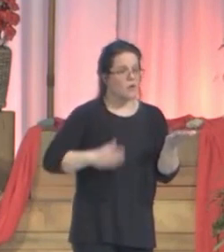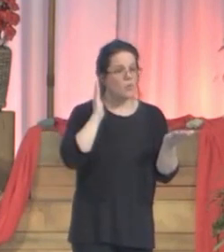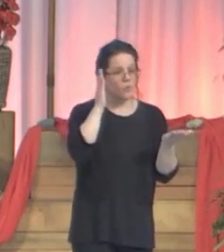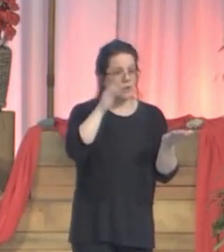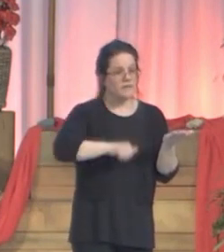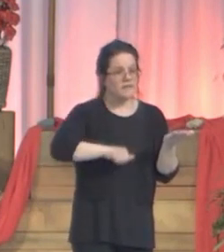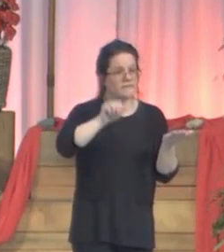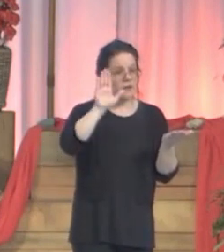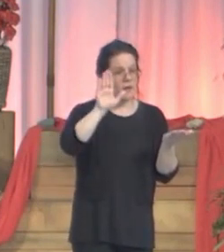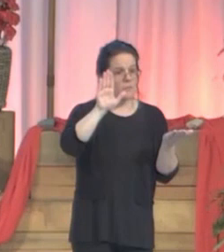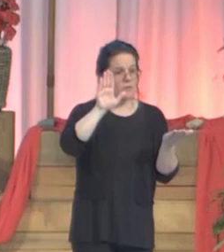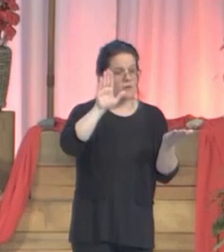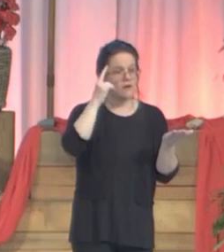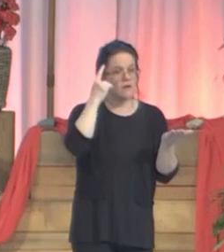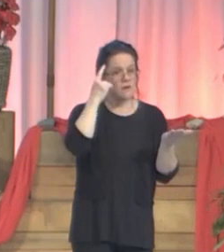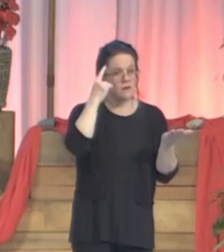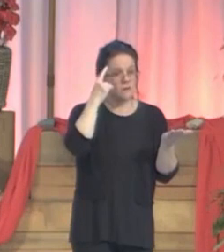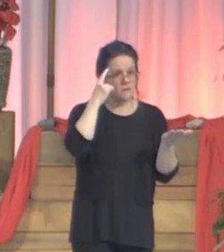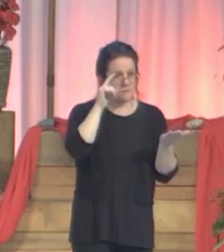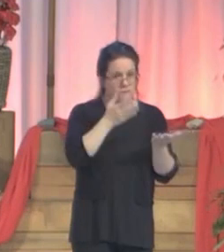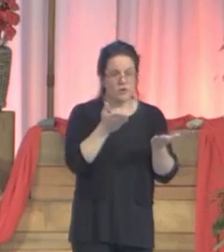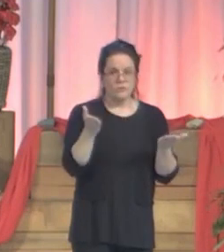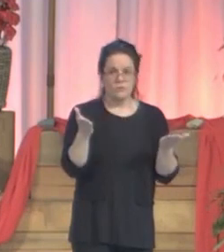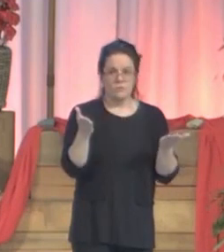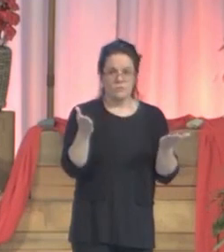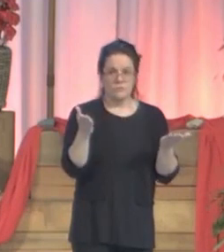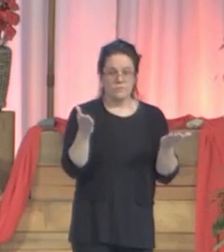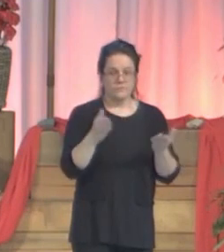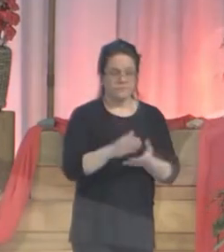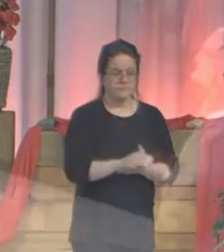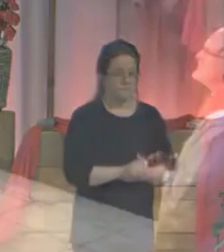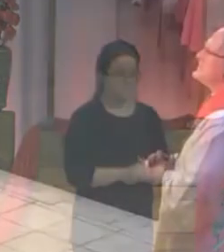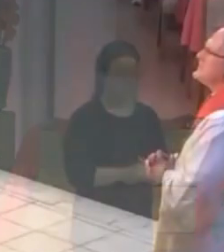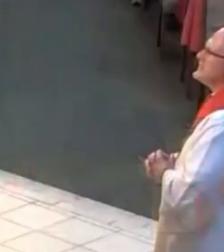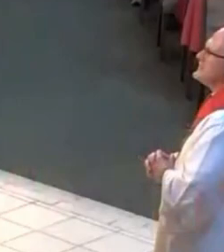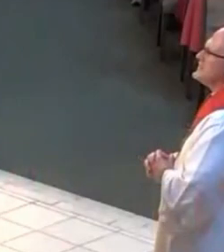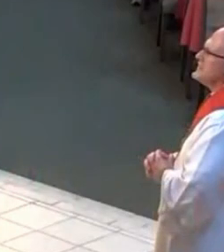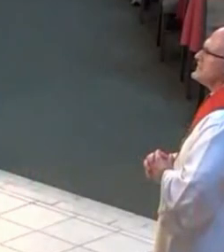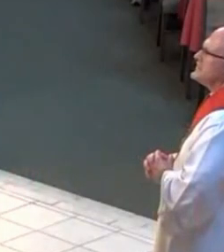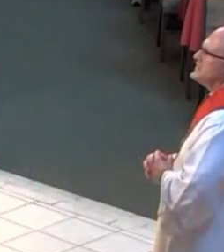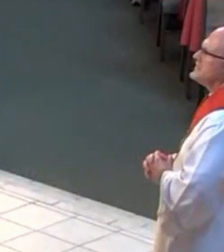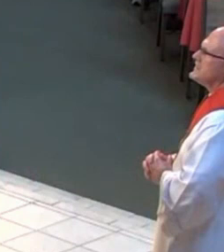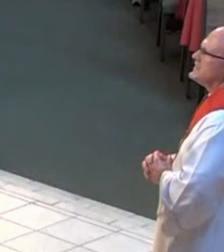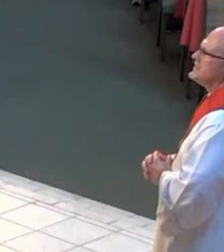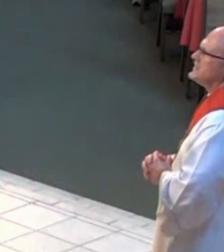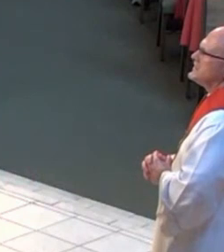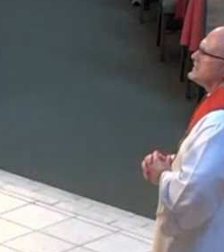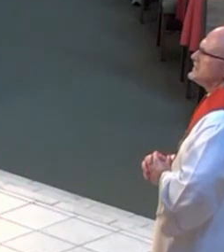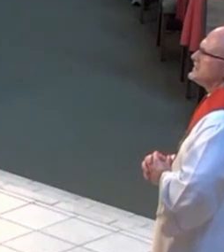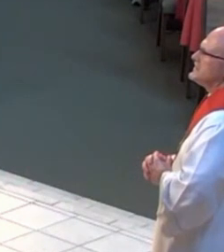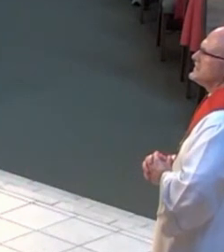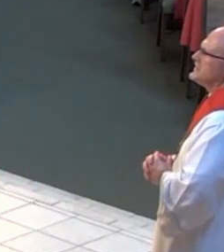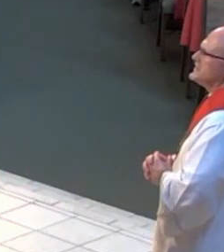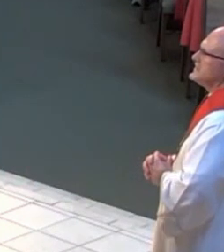which will be given up. And that's a valid consecration, but then he holds it up. You're not holding it up with